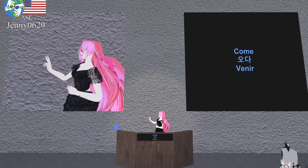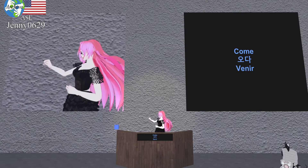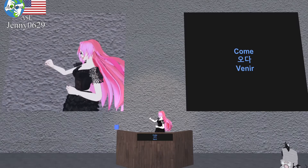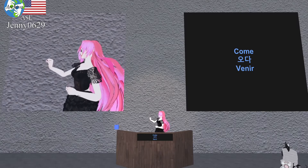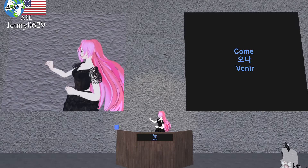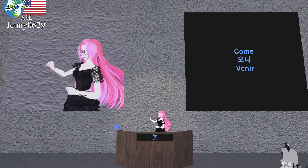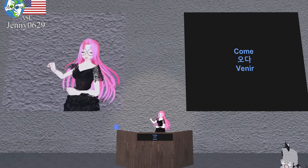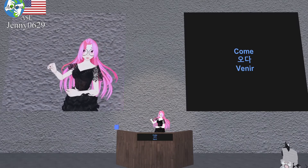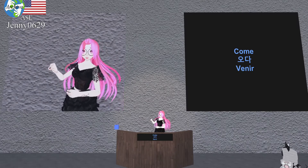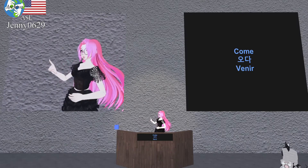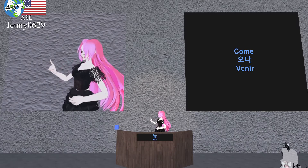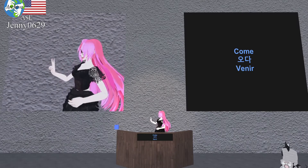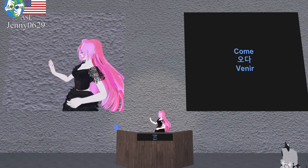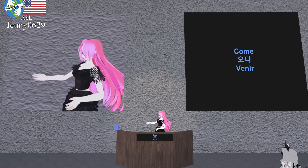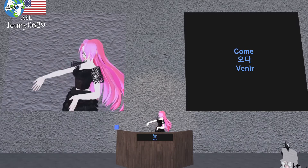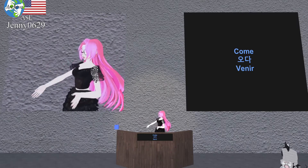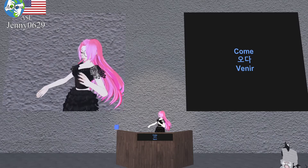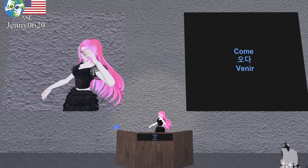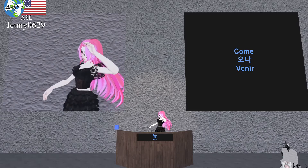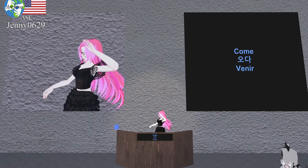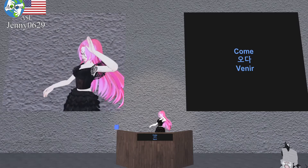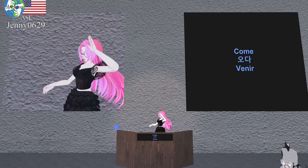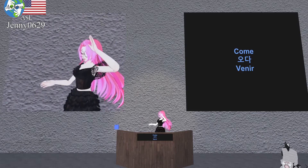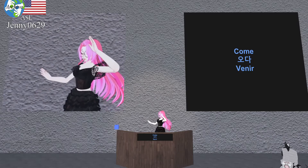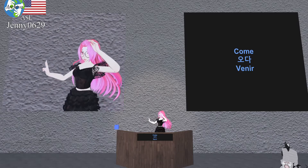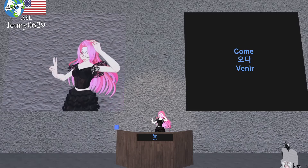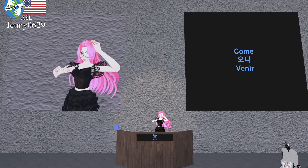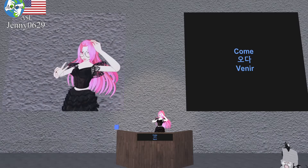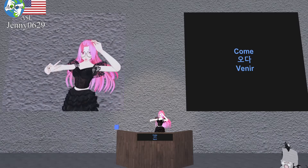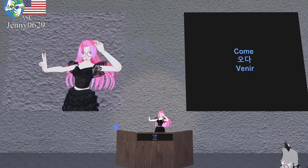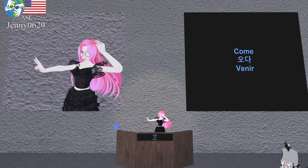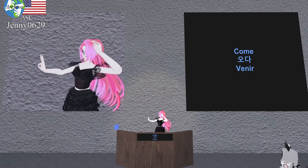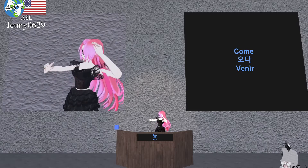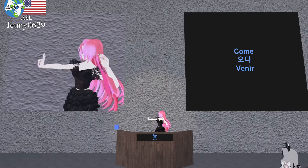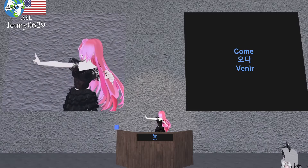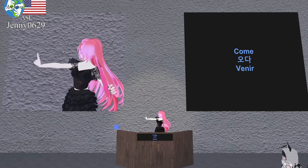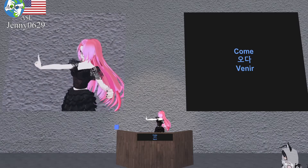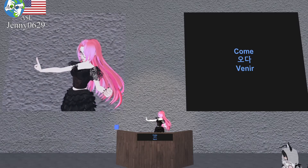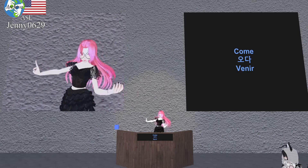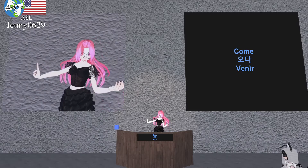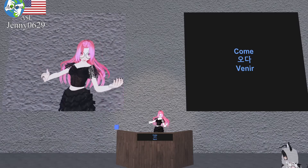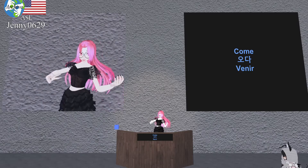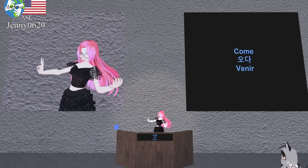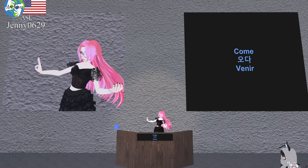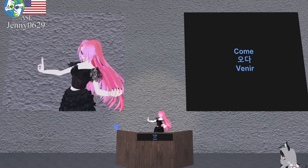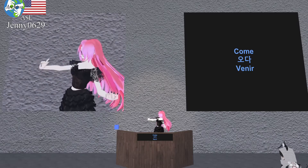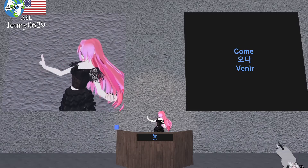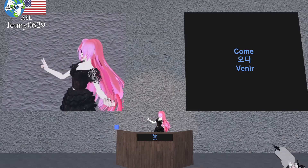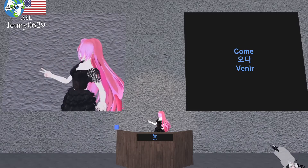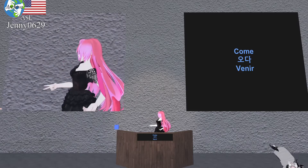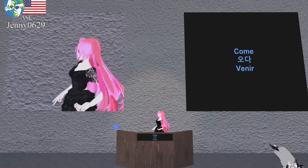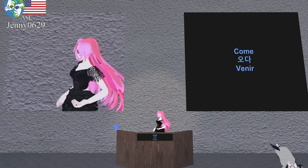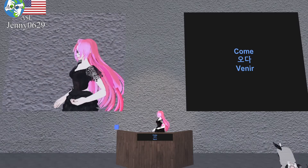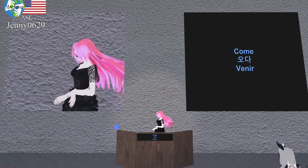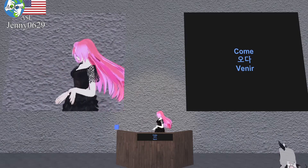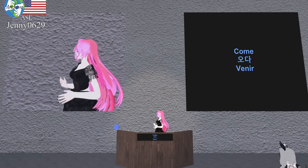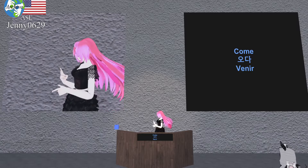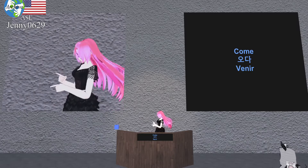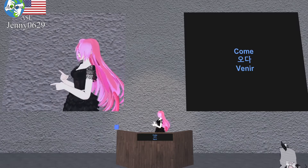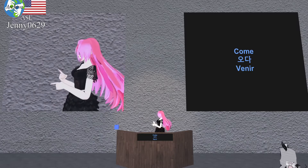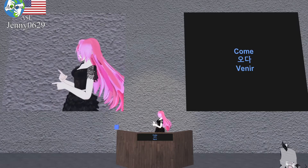Ready. Yeah. Mm-hmm. Yeah, so he's saying you could also sign ready with one hand. Like, oh, you ready? You ready? Maybe you have a sandwich in this hand. You ready?